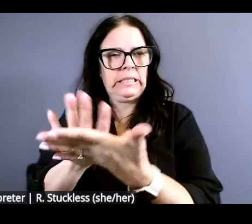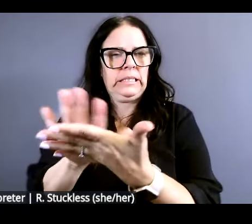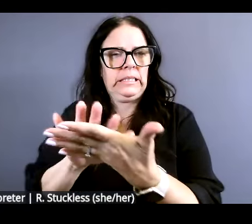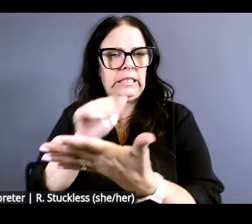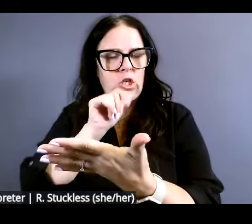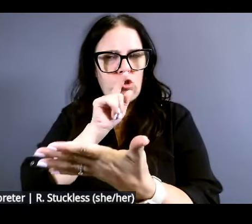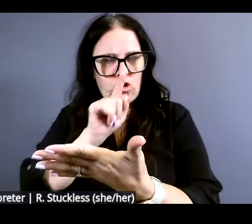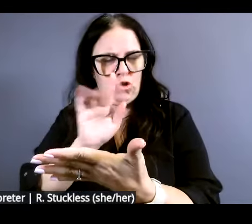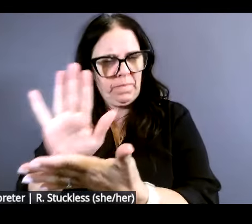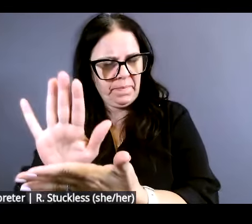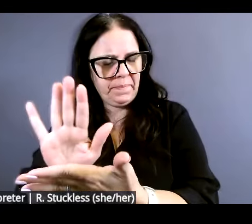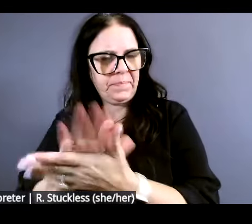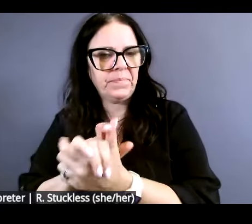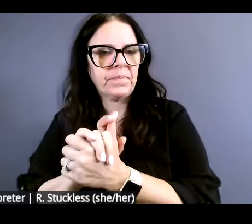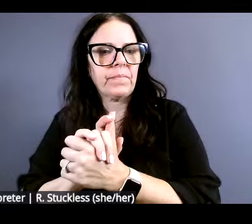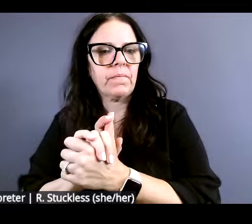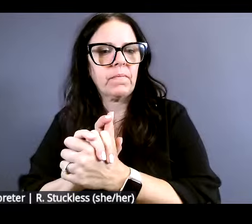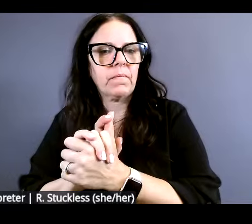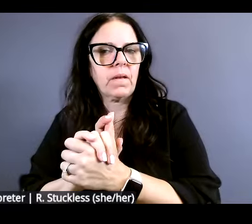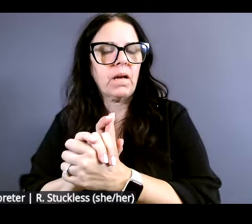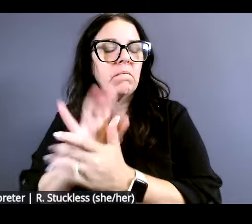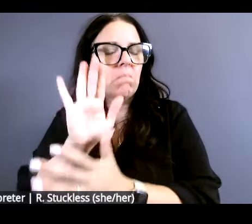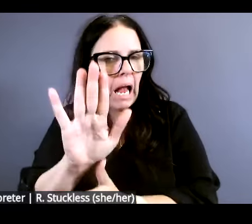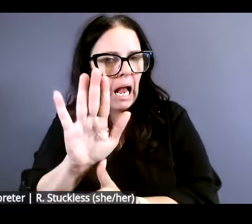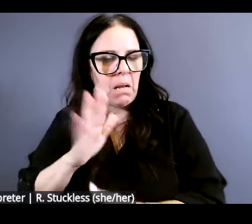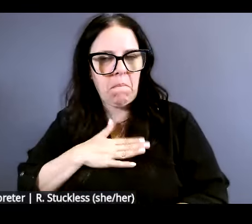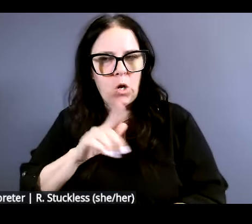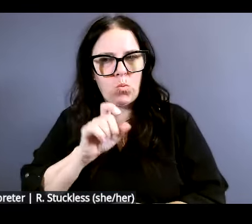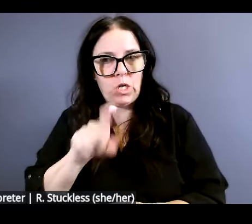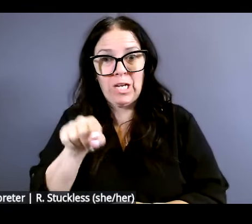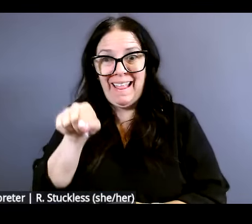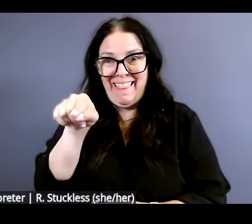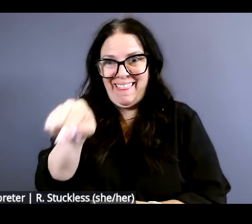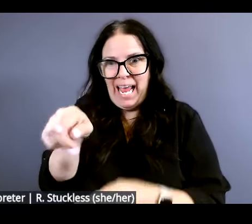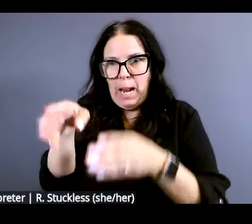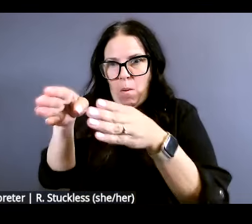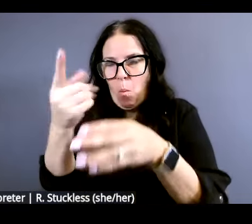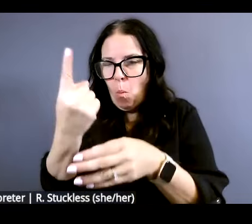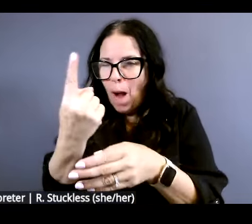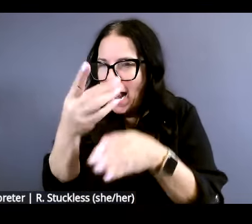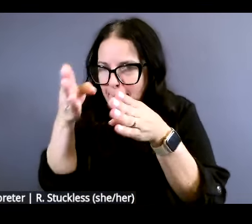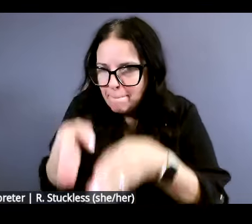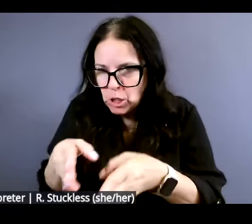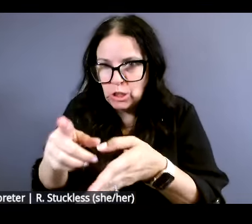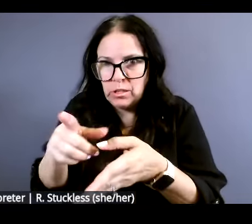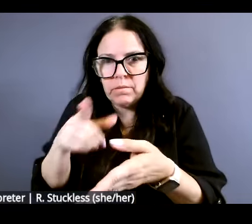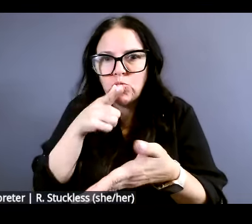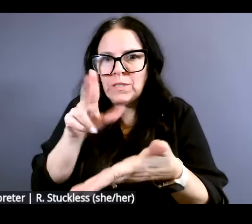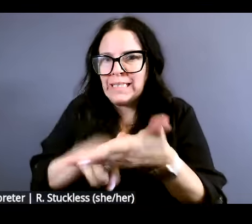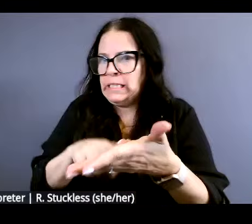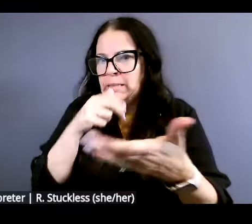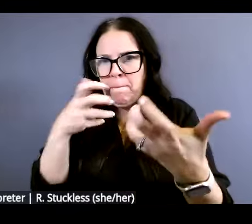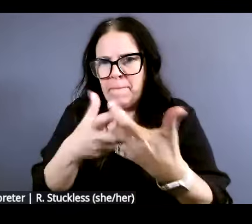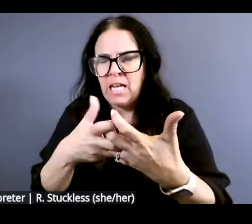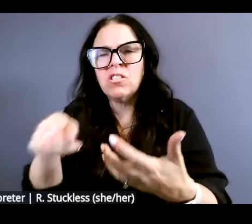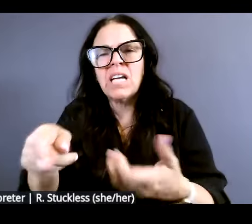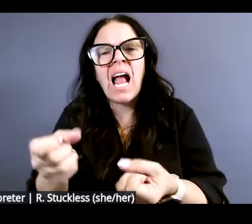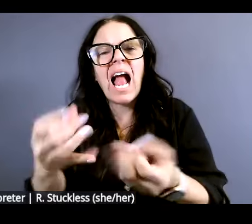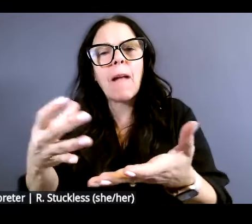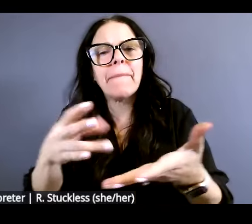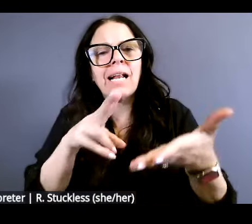petitions, sheets did that one individual? You know, I should have that answer. I apologize, but It does. Mr. Brewer has